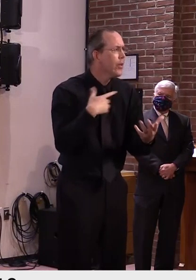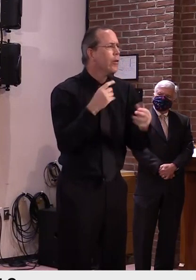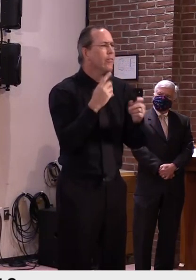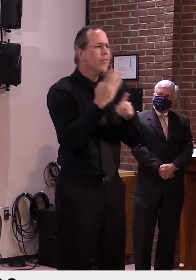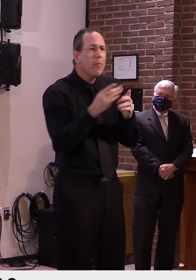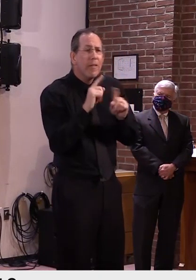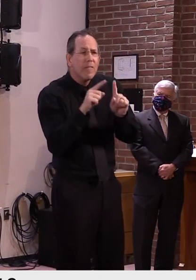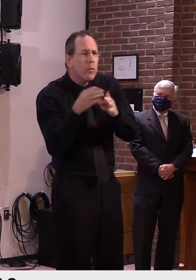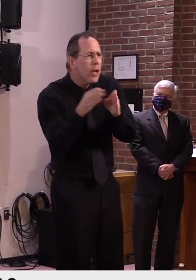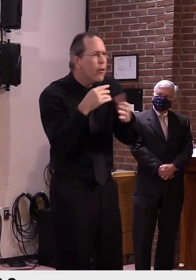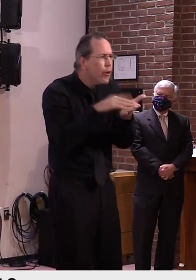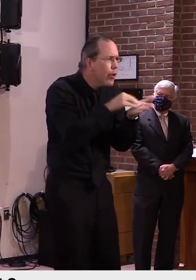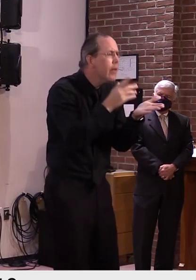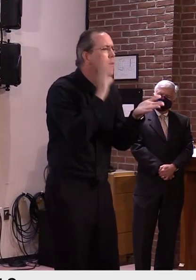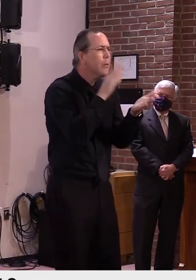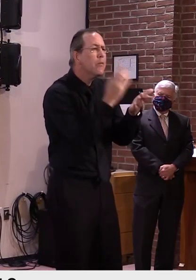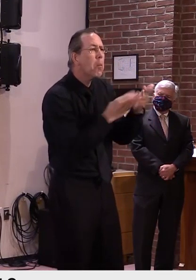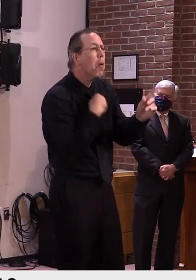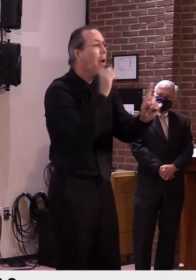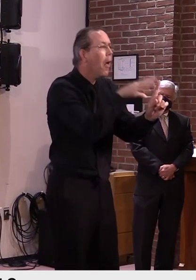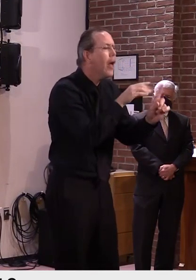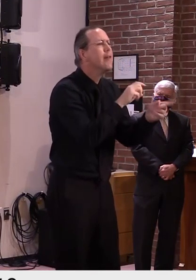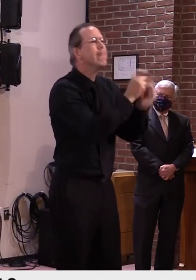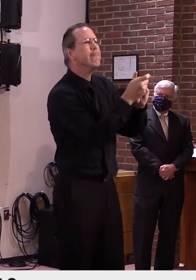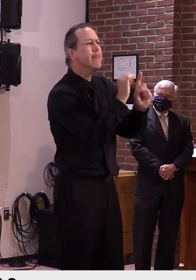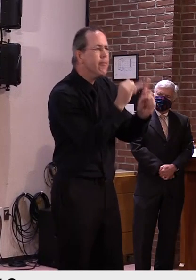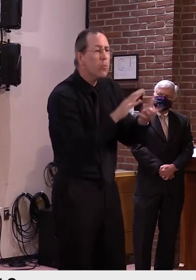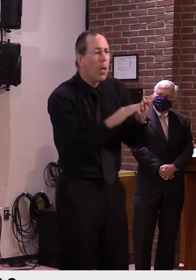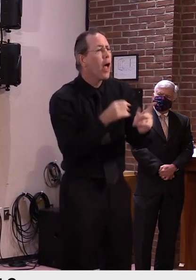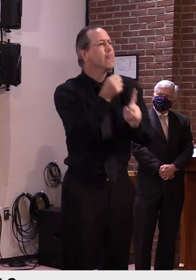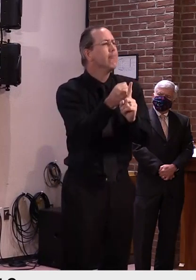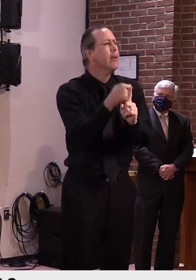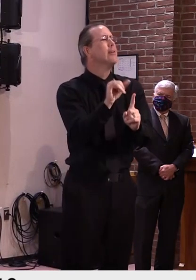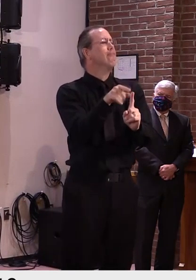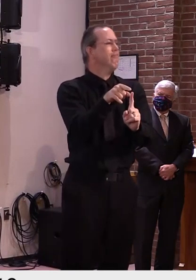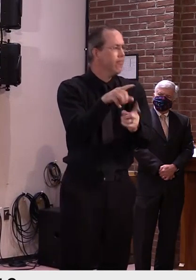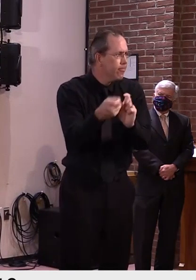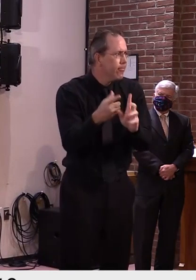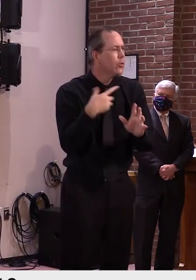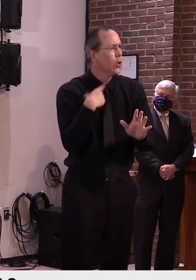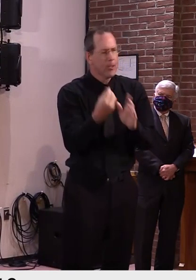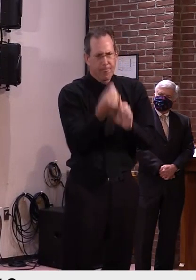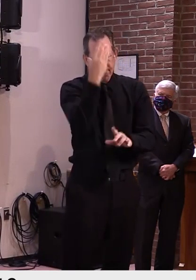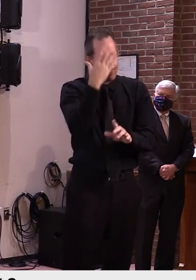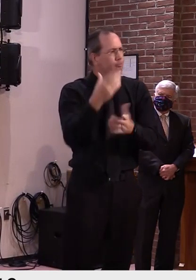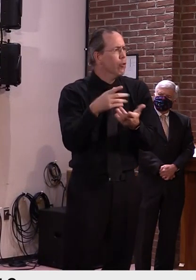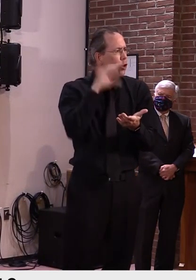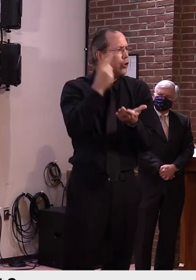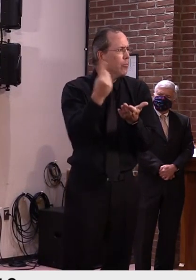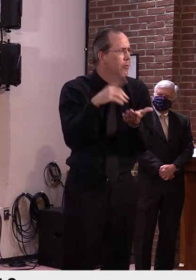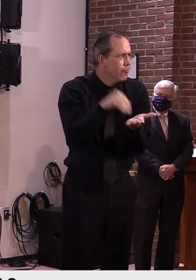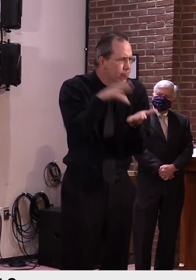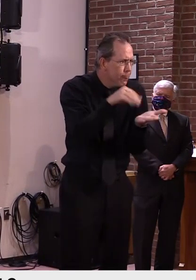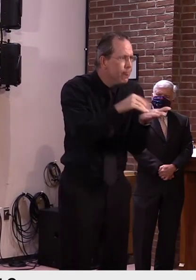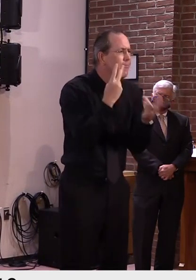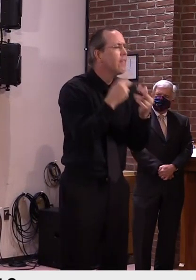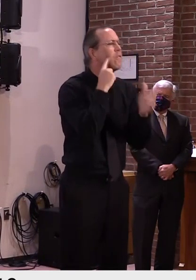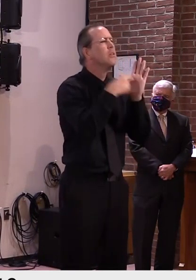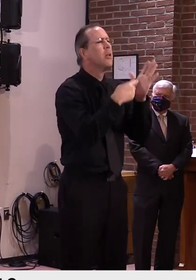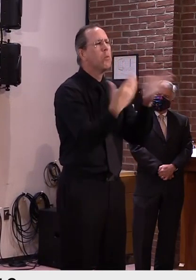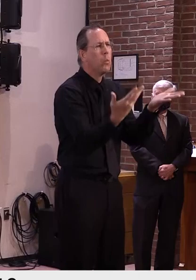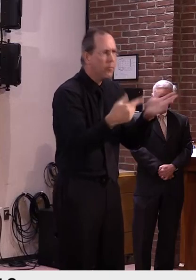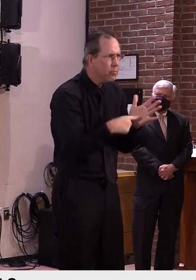ramifications at every turn. For example, when we take a step forward, we frequently hear from the other